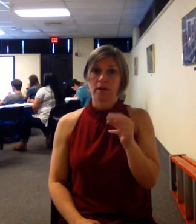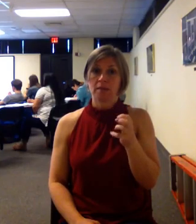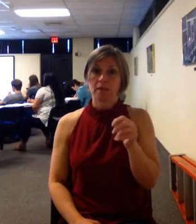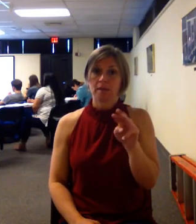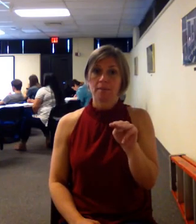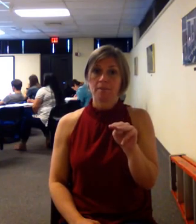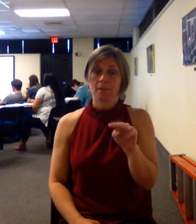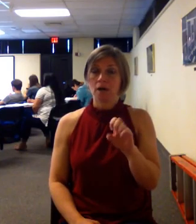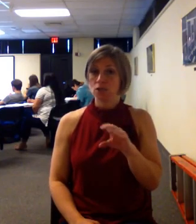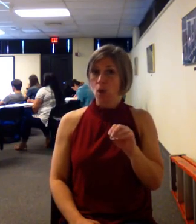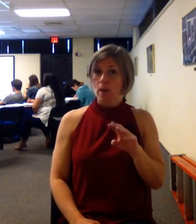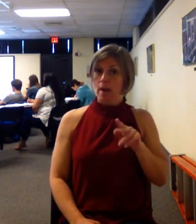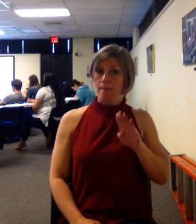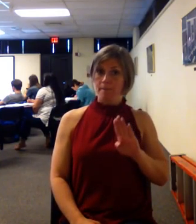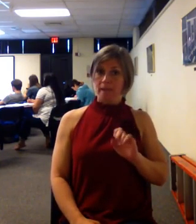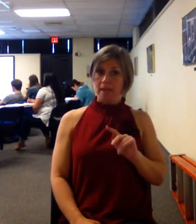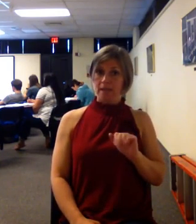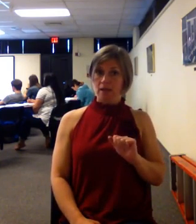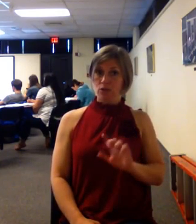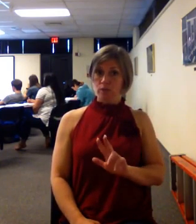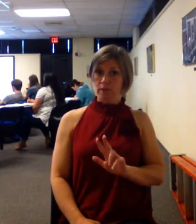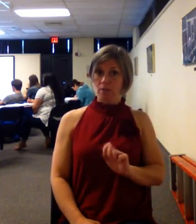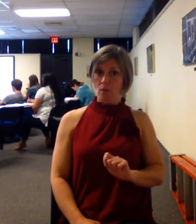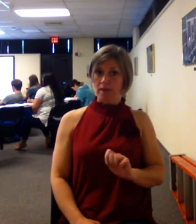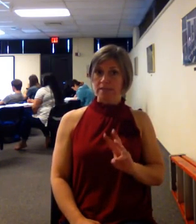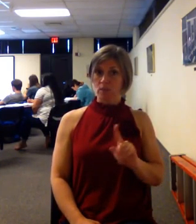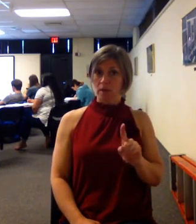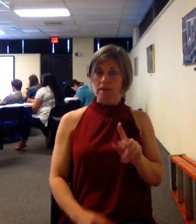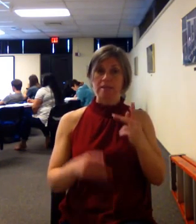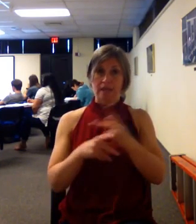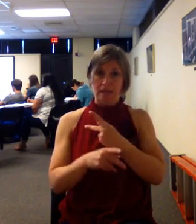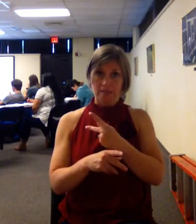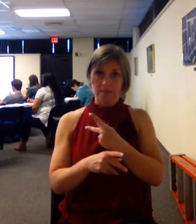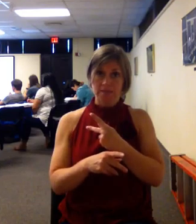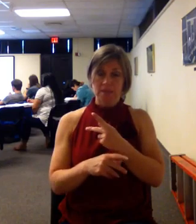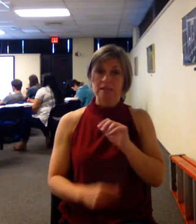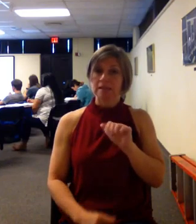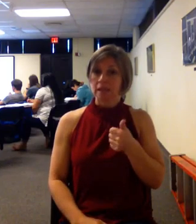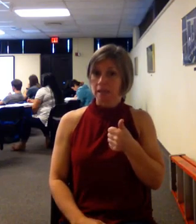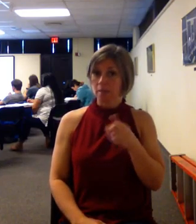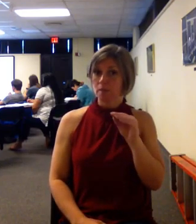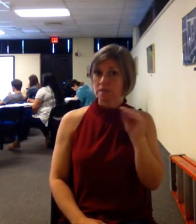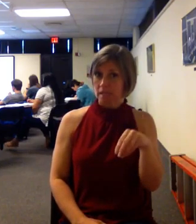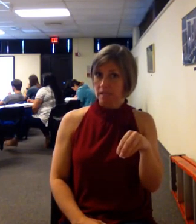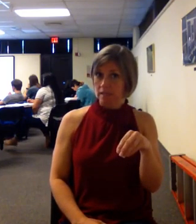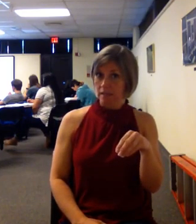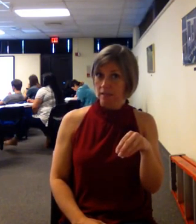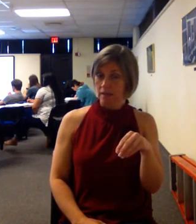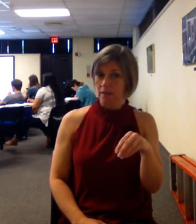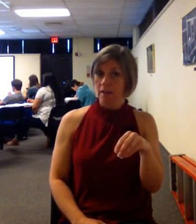So beta 3.61 times the 10%, you're saying that you're going to have to